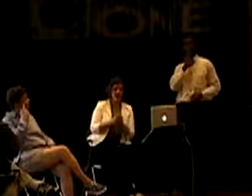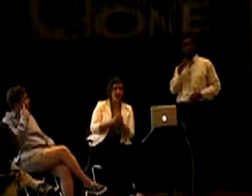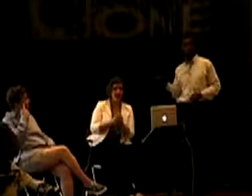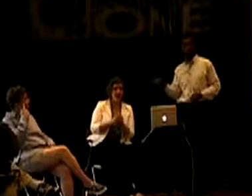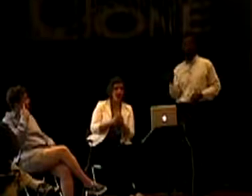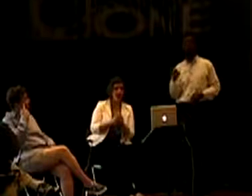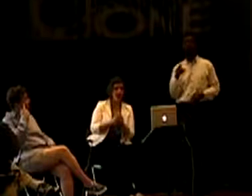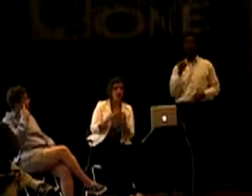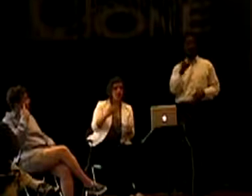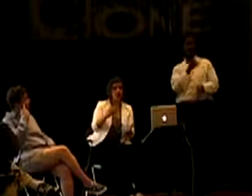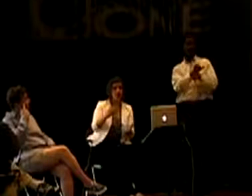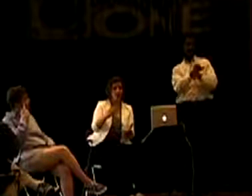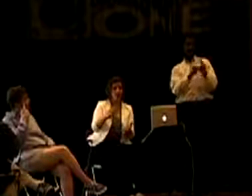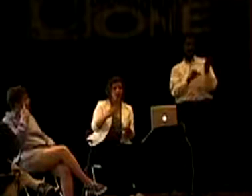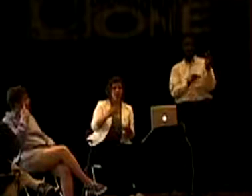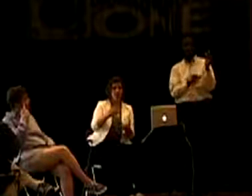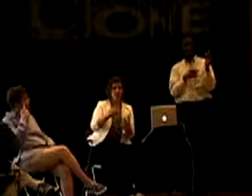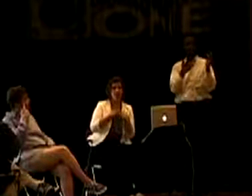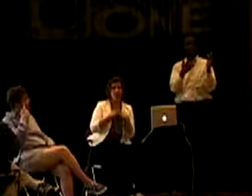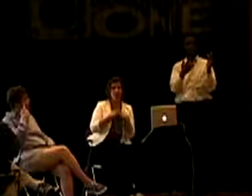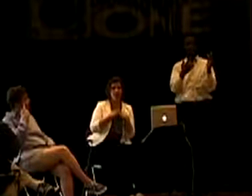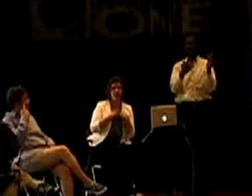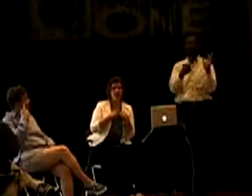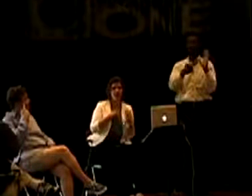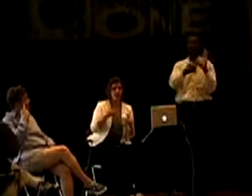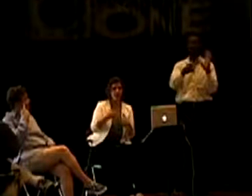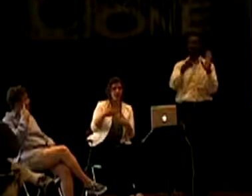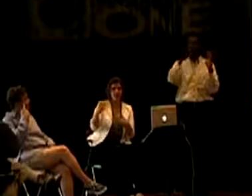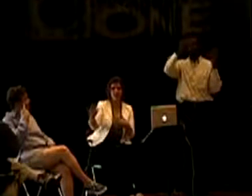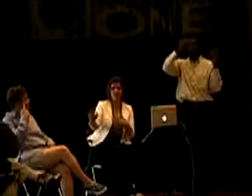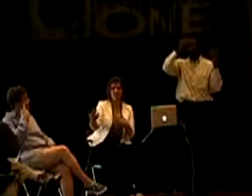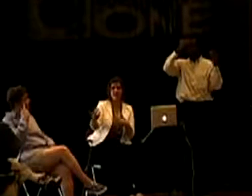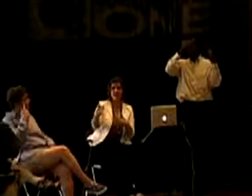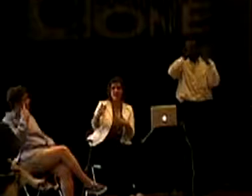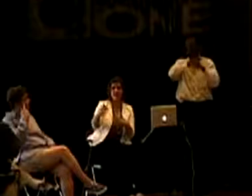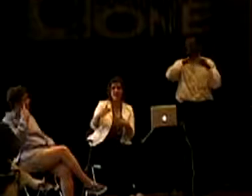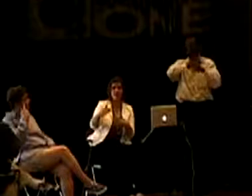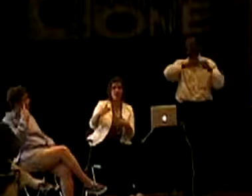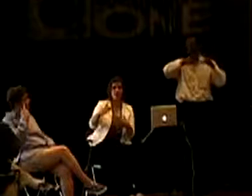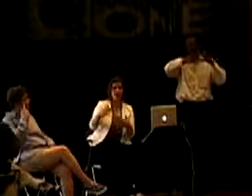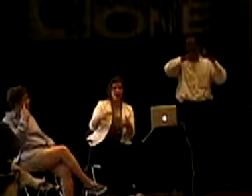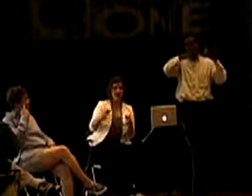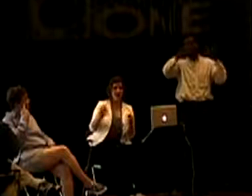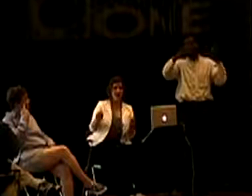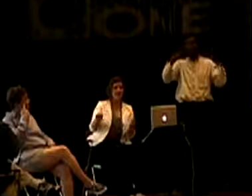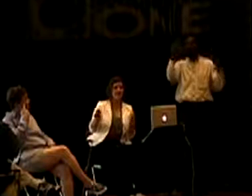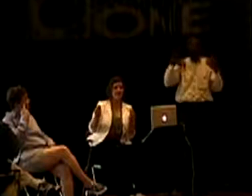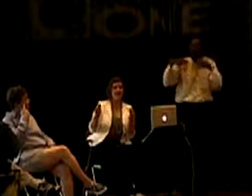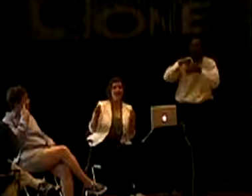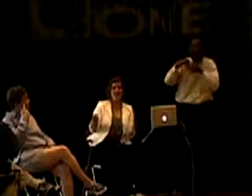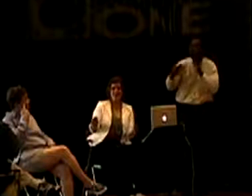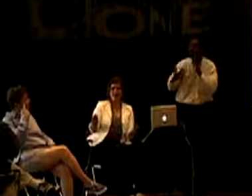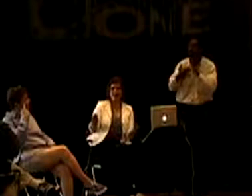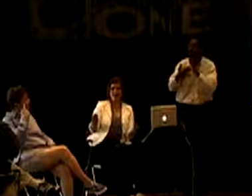aspects, it shows, because for us as a company, when we went through the process of trying to deal with